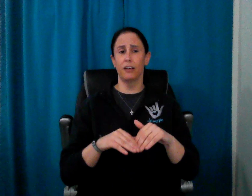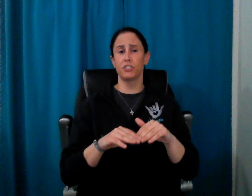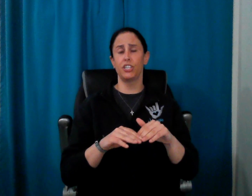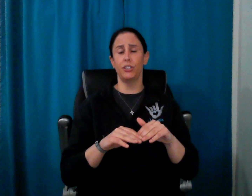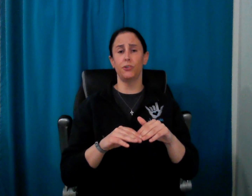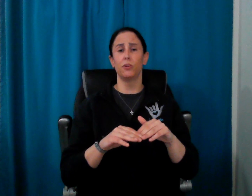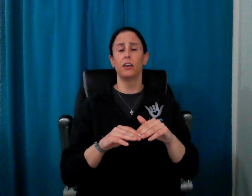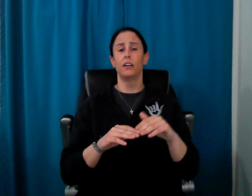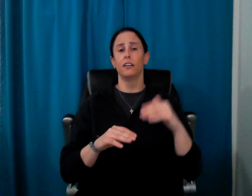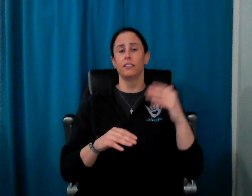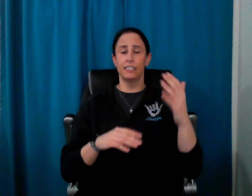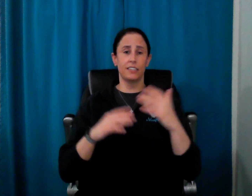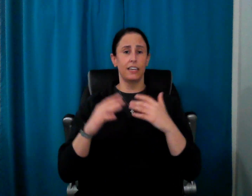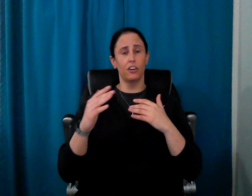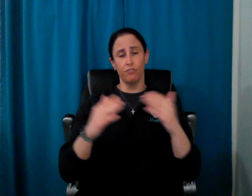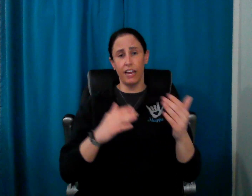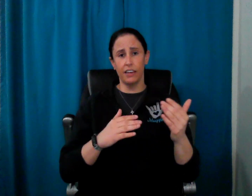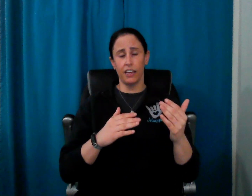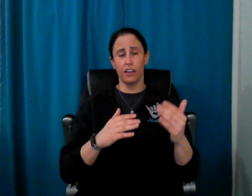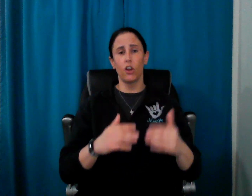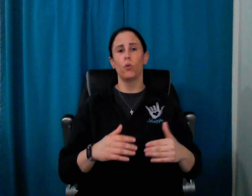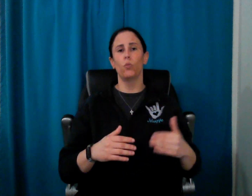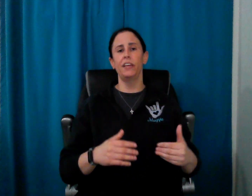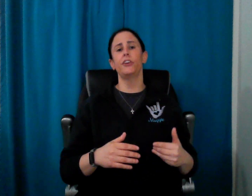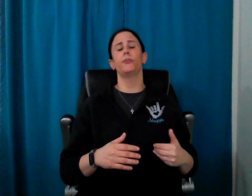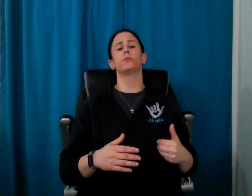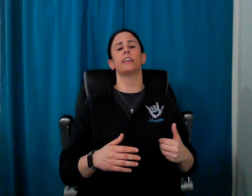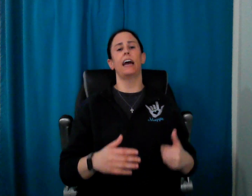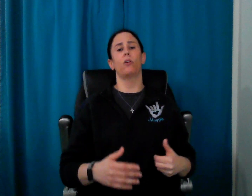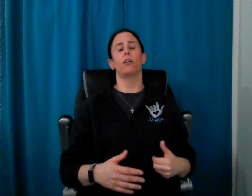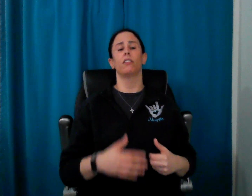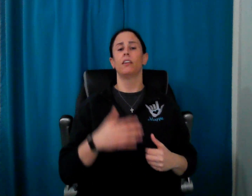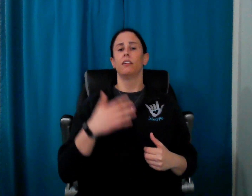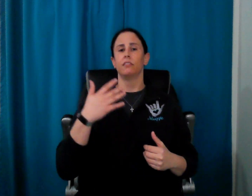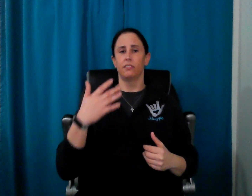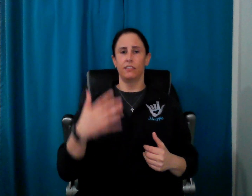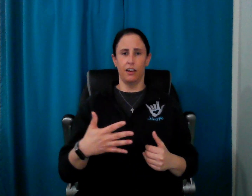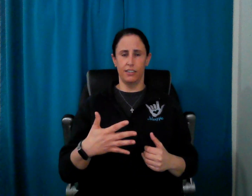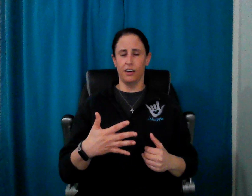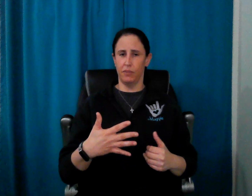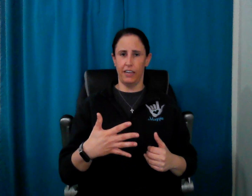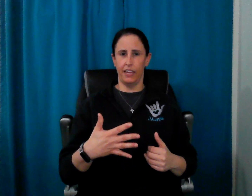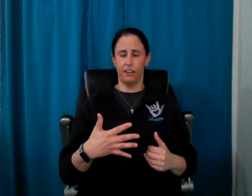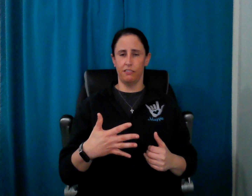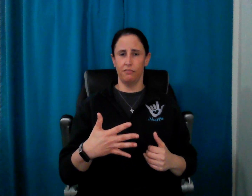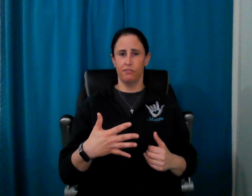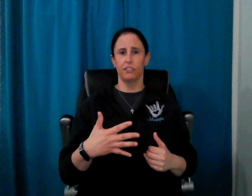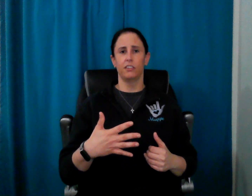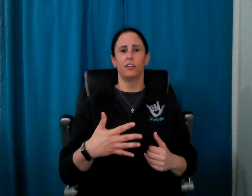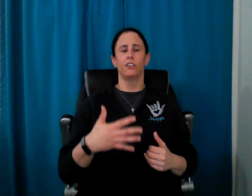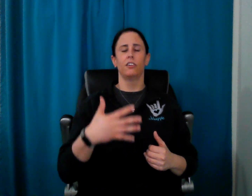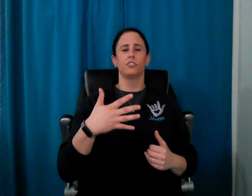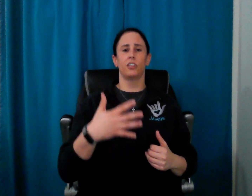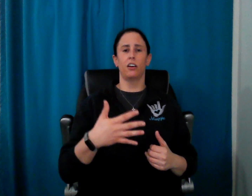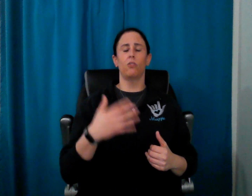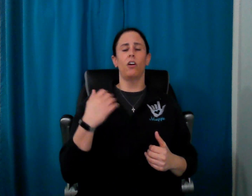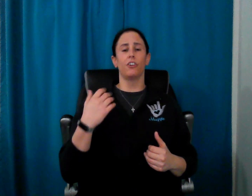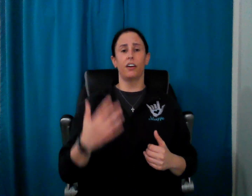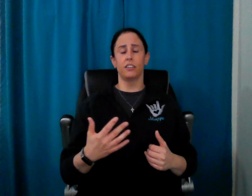comes to listing or ranking, we use our non-dominant hand. So our